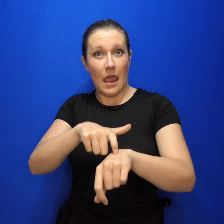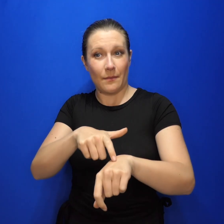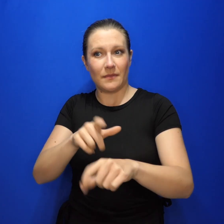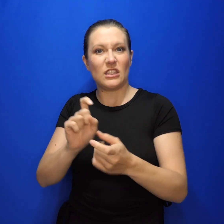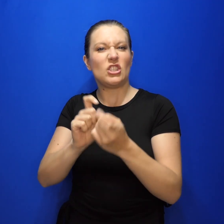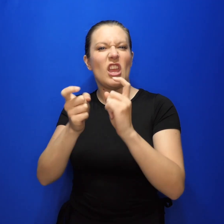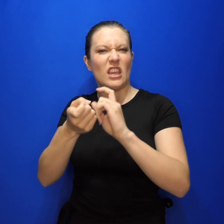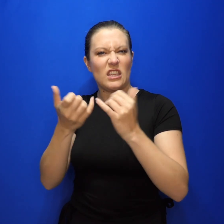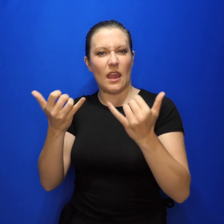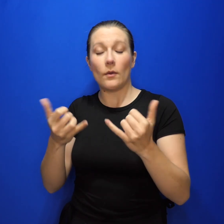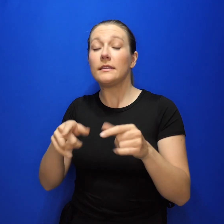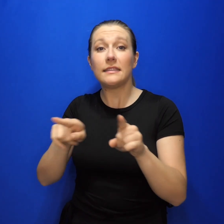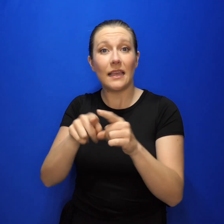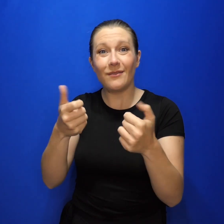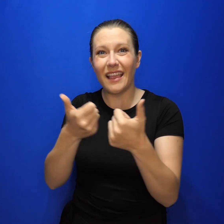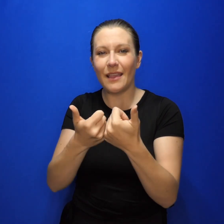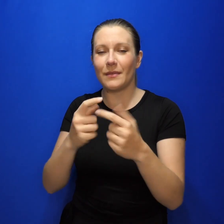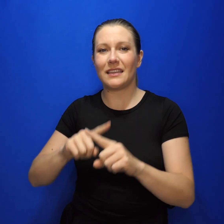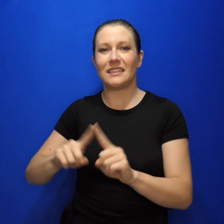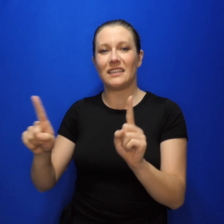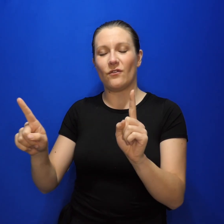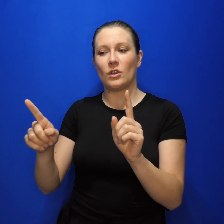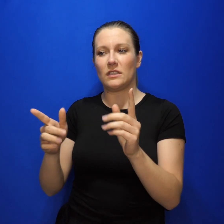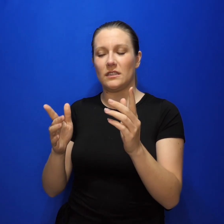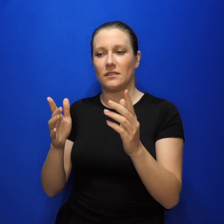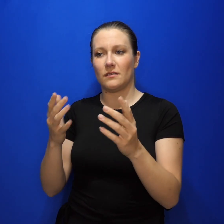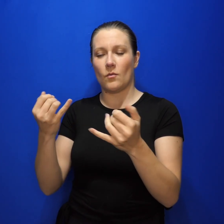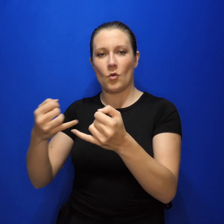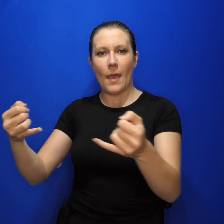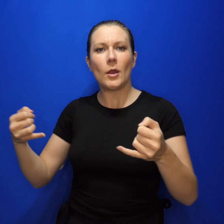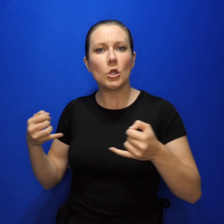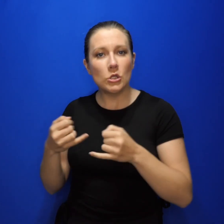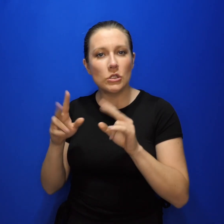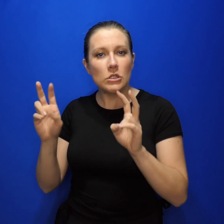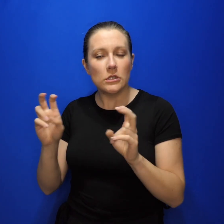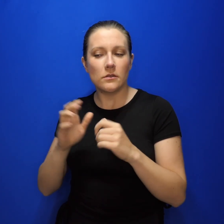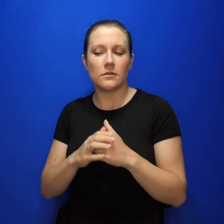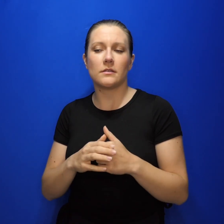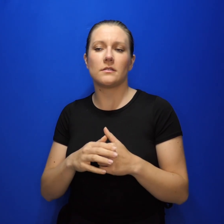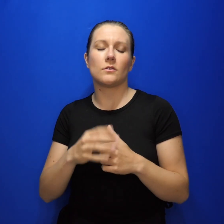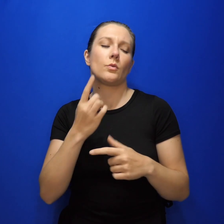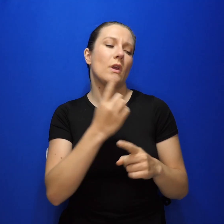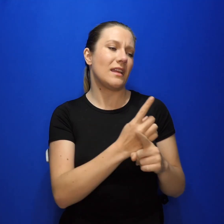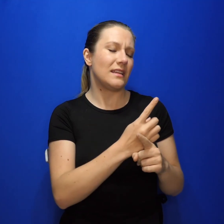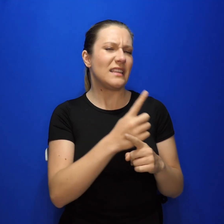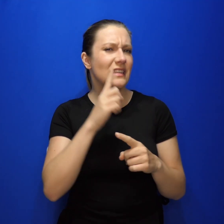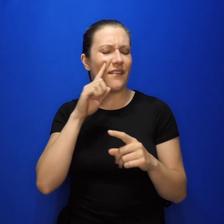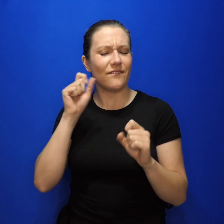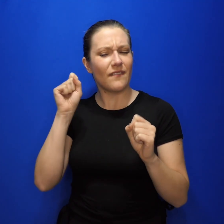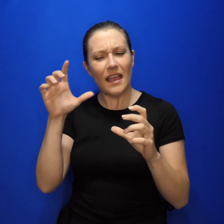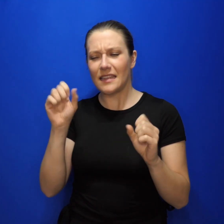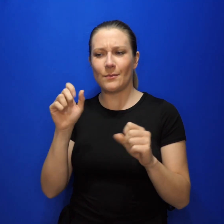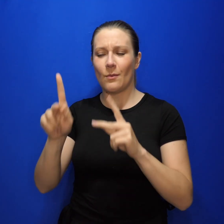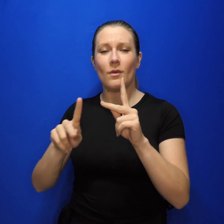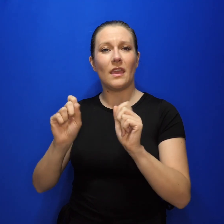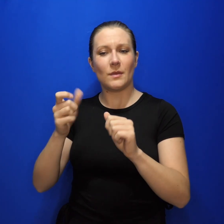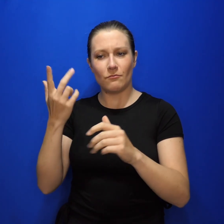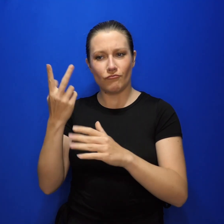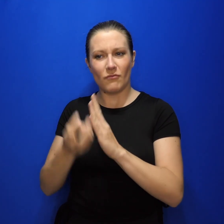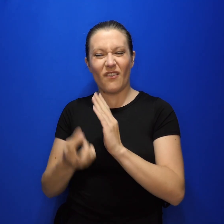same game. It's just different parameters. Right. Yeah. It's fascinating that somebody could get 5 years into this and have